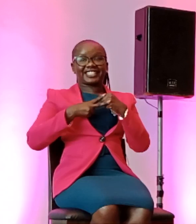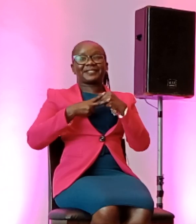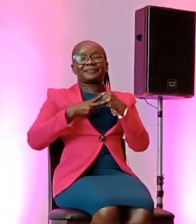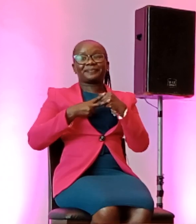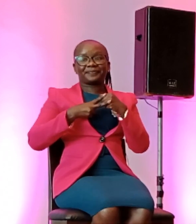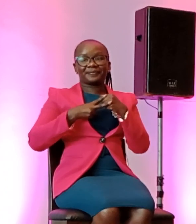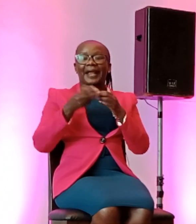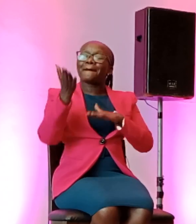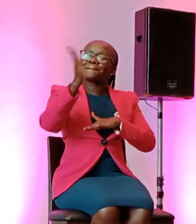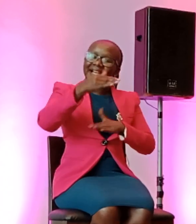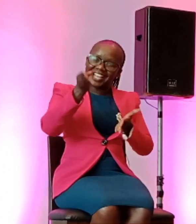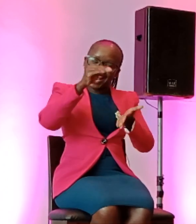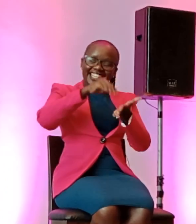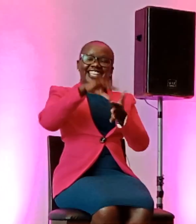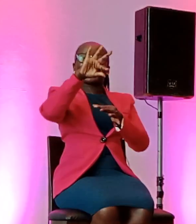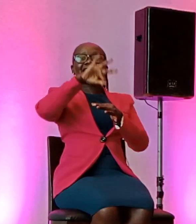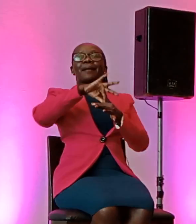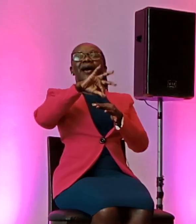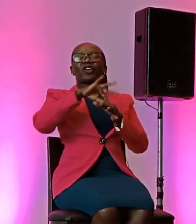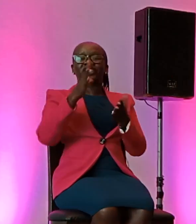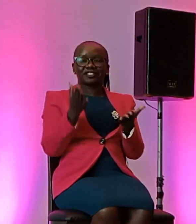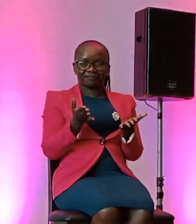2017, back on the ballot.